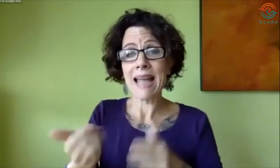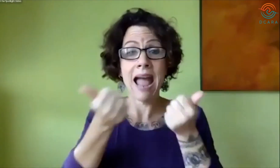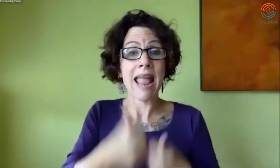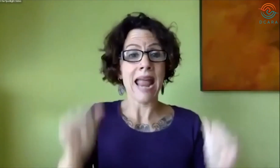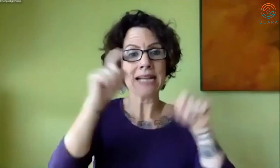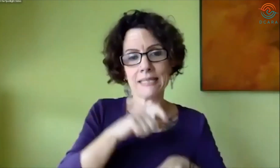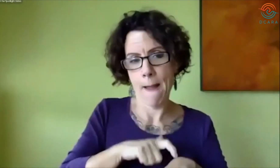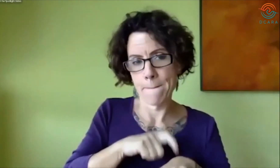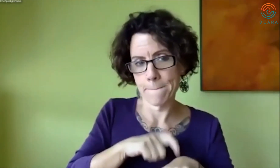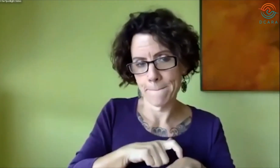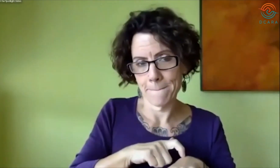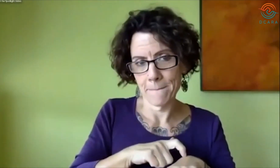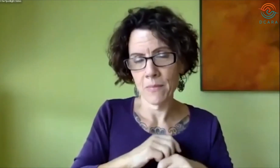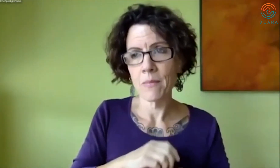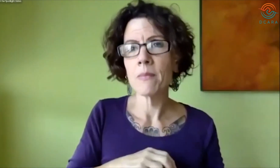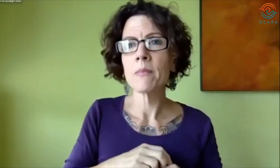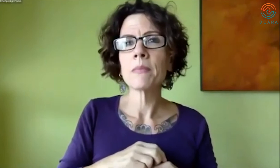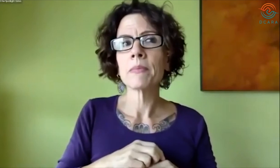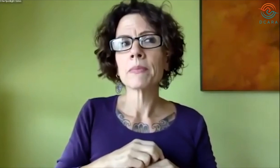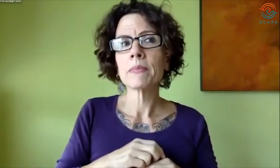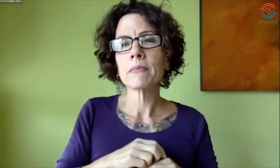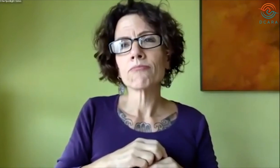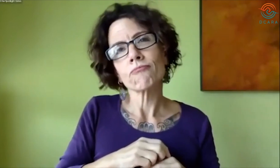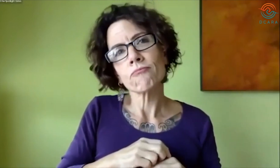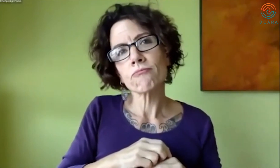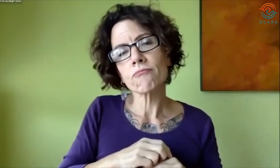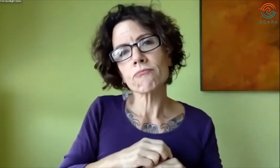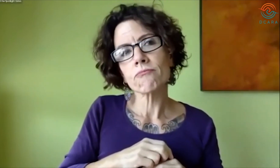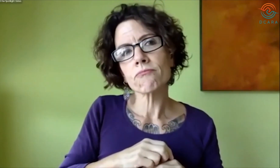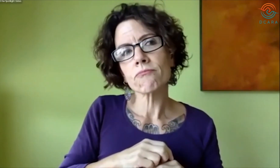Age does not matter because we can pass away at any time.